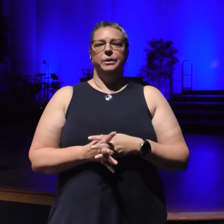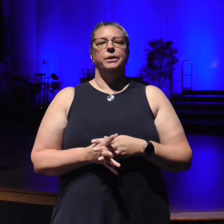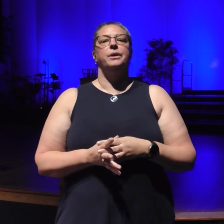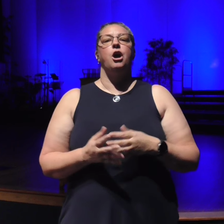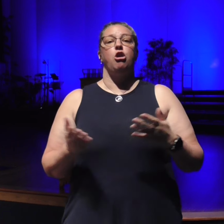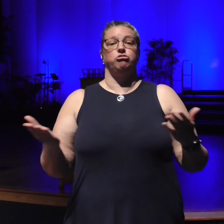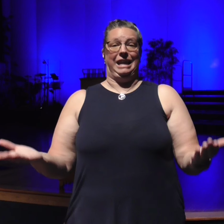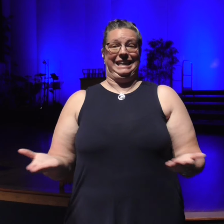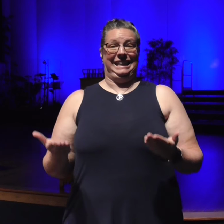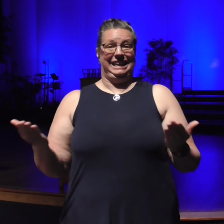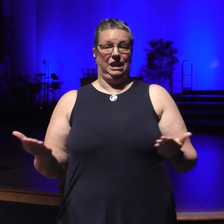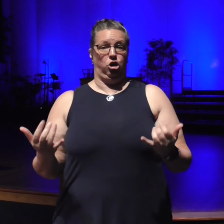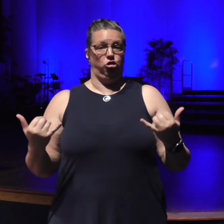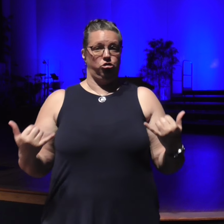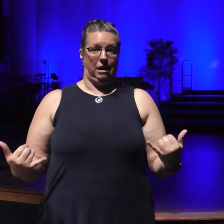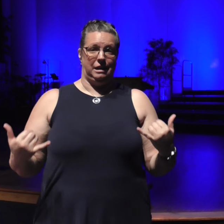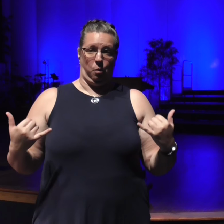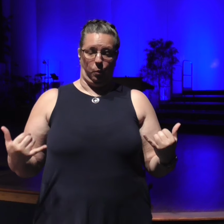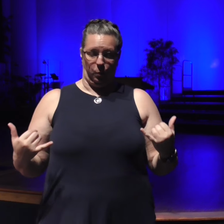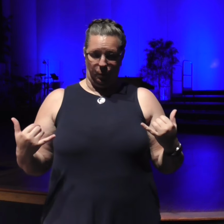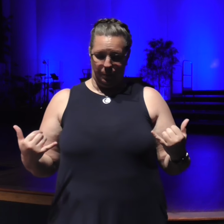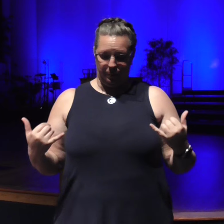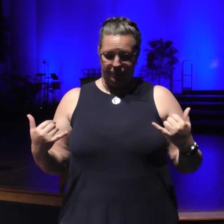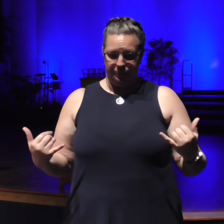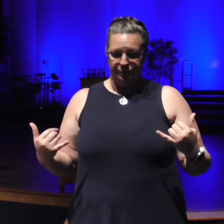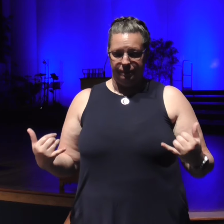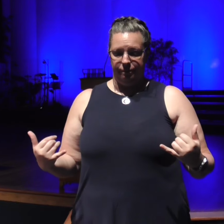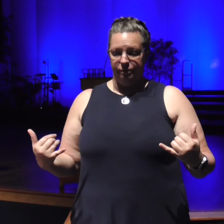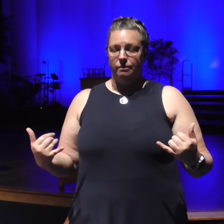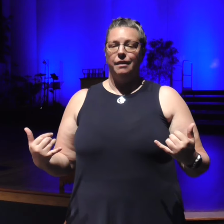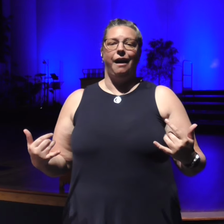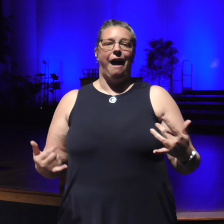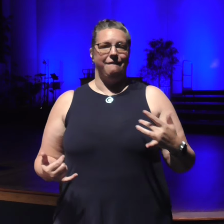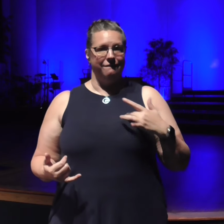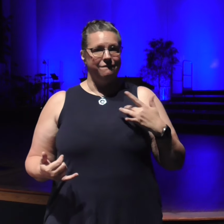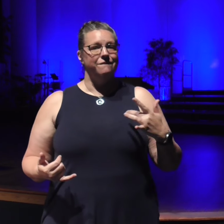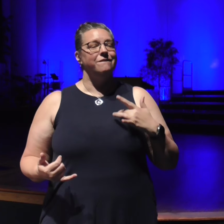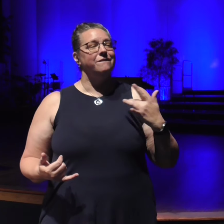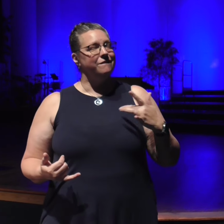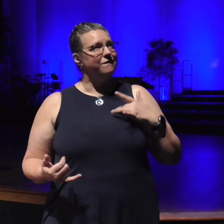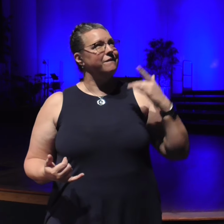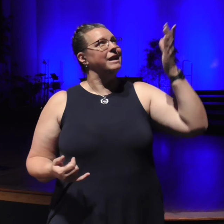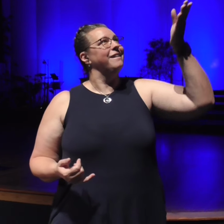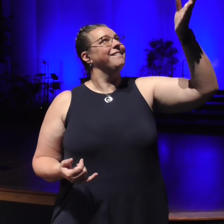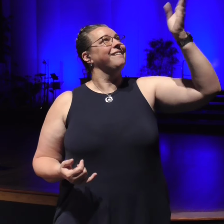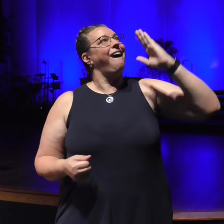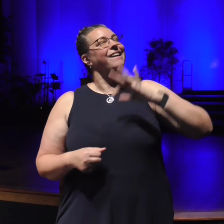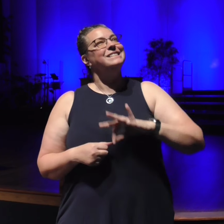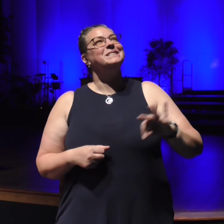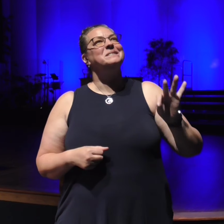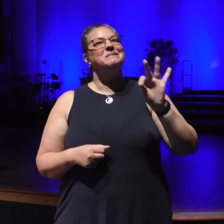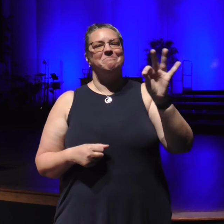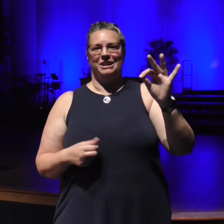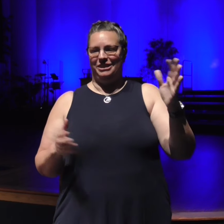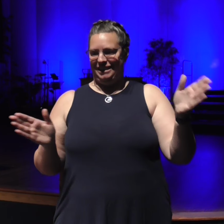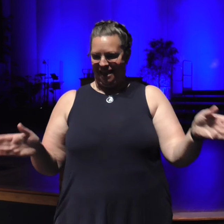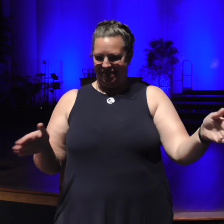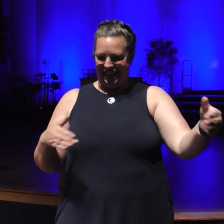Right here, right now, I feel the presence of the divine in this